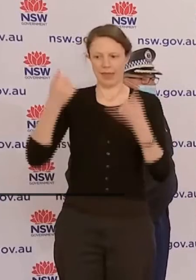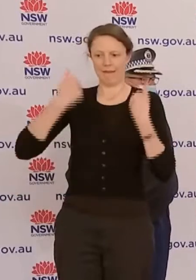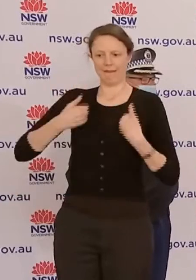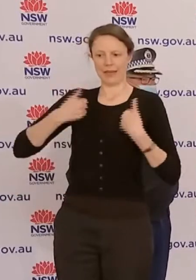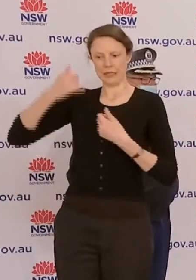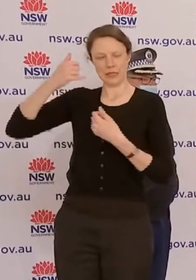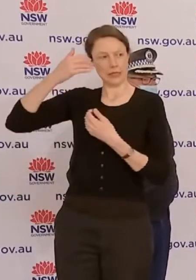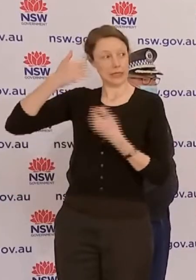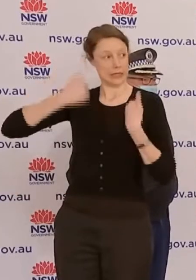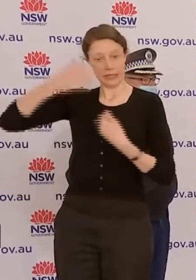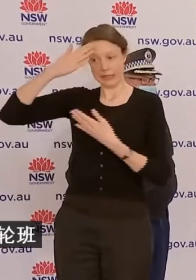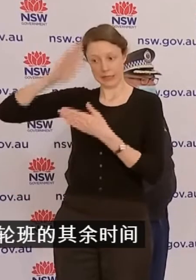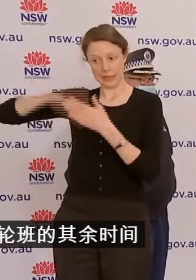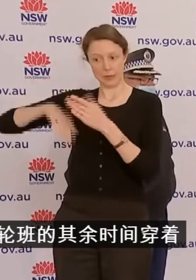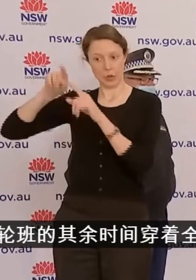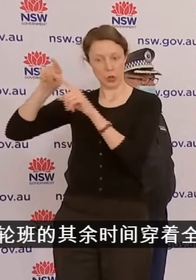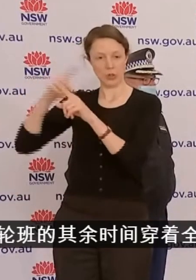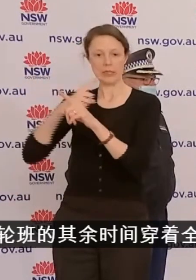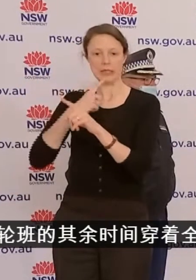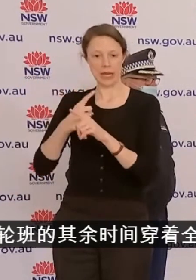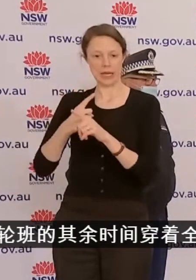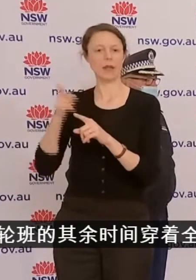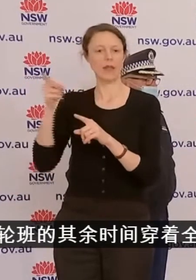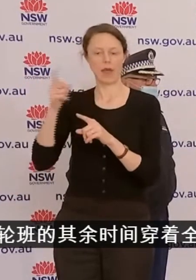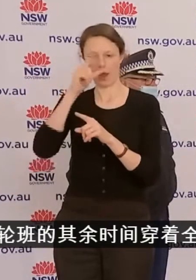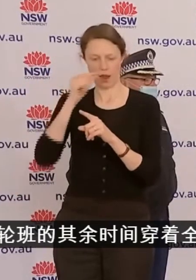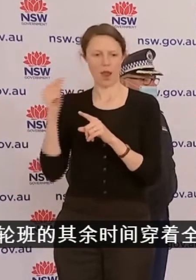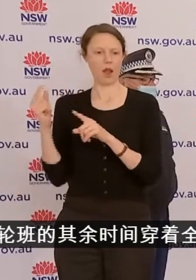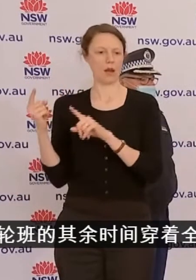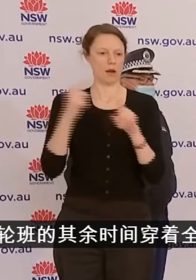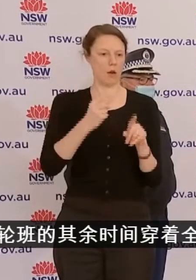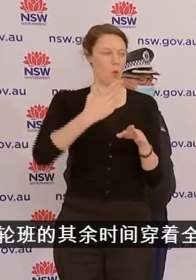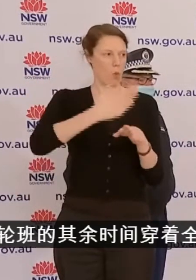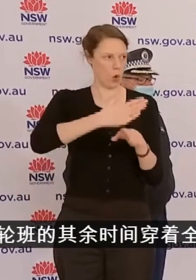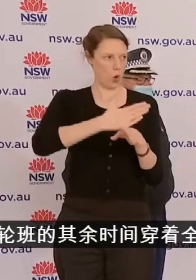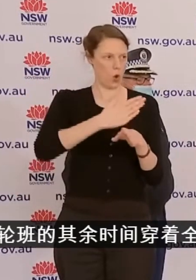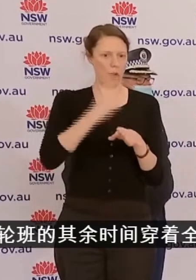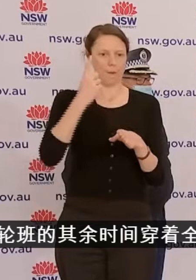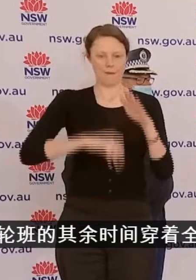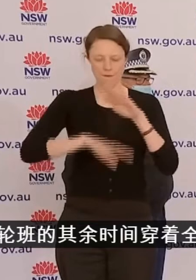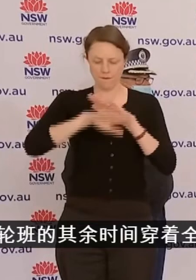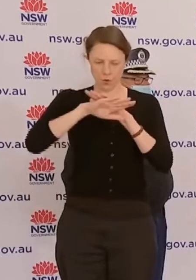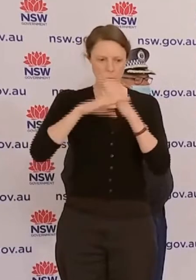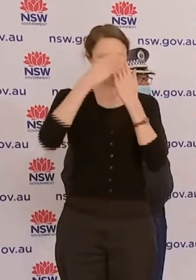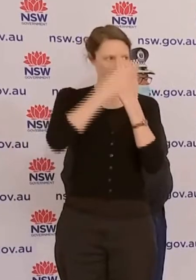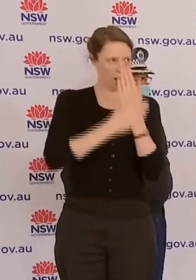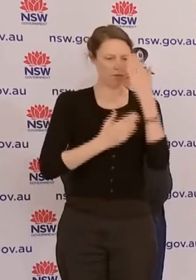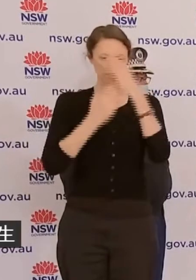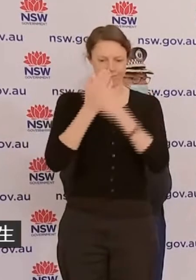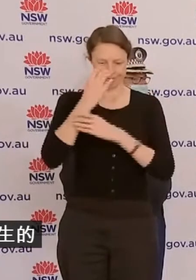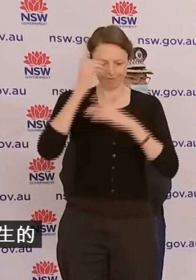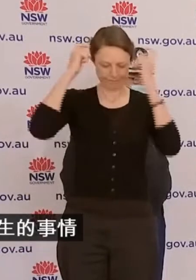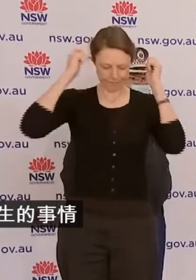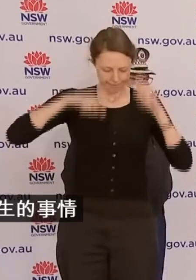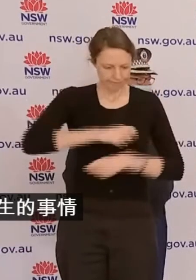was appropriate was that staff be asked to wear full PPE during the rest of their shift, and that's what occurred.